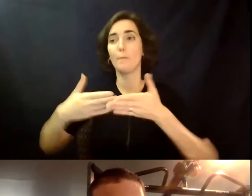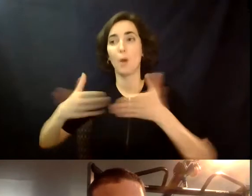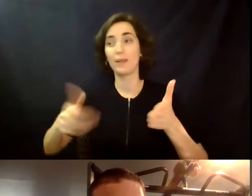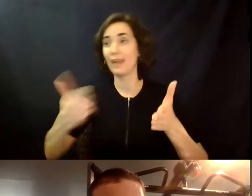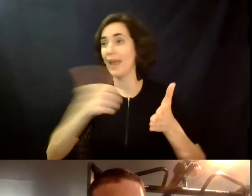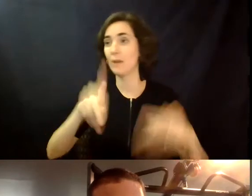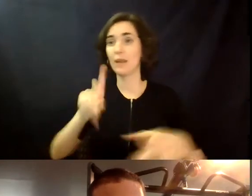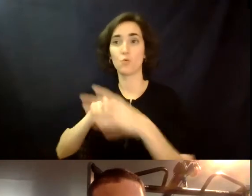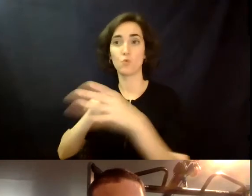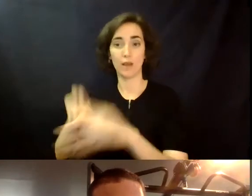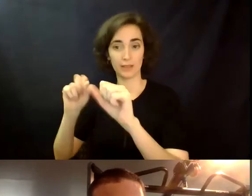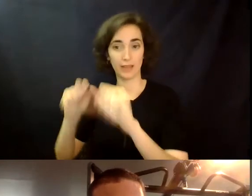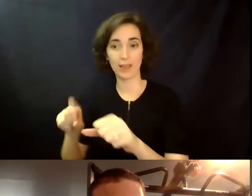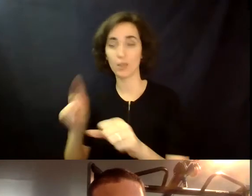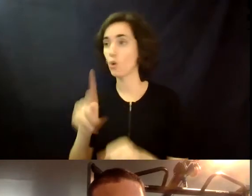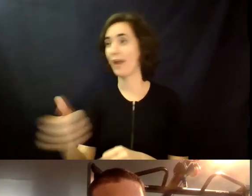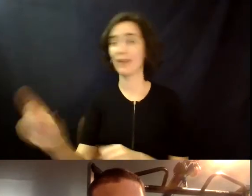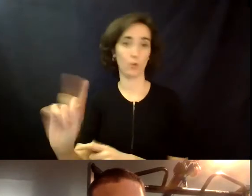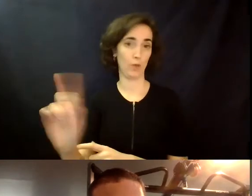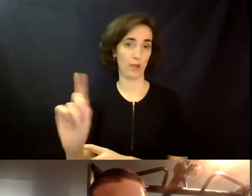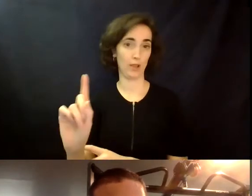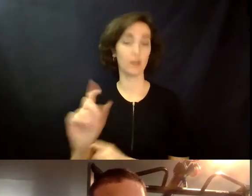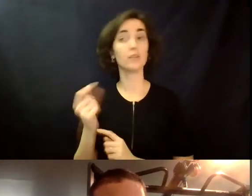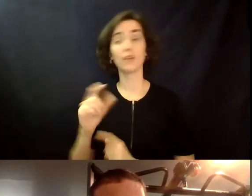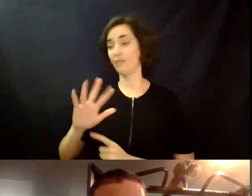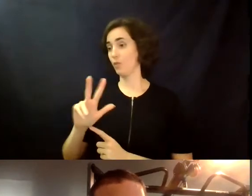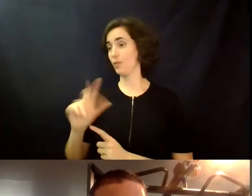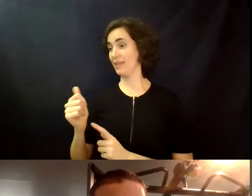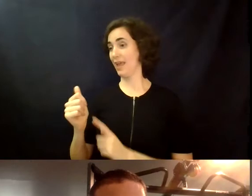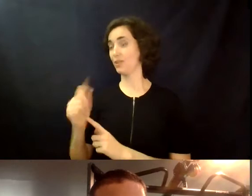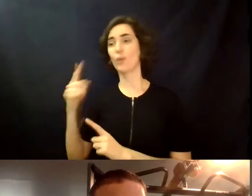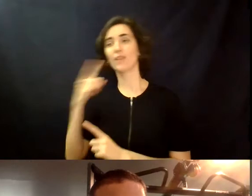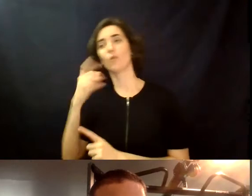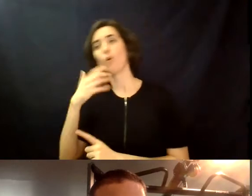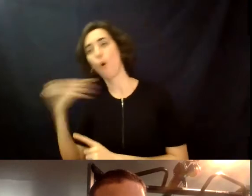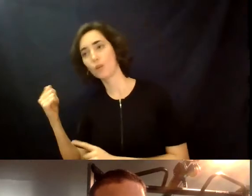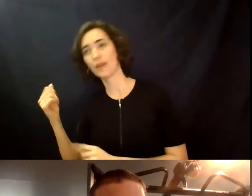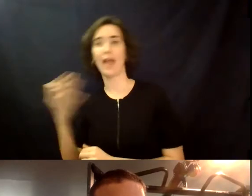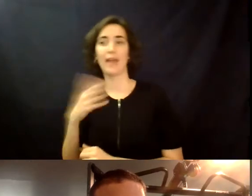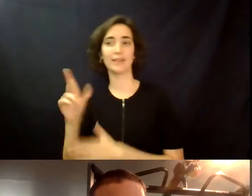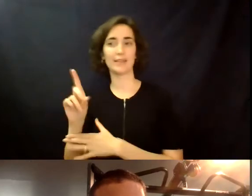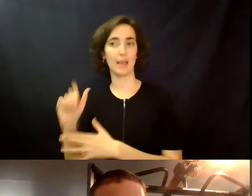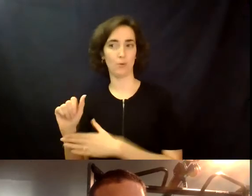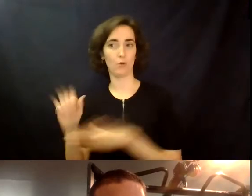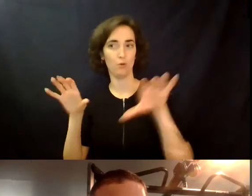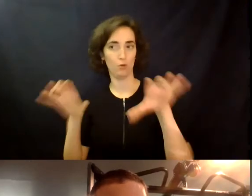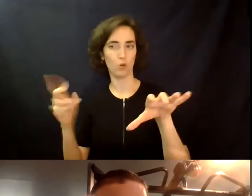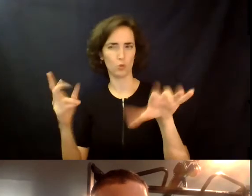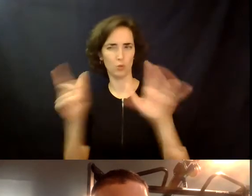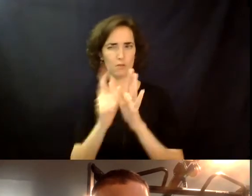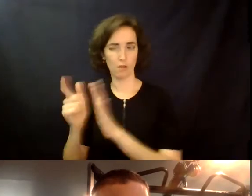ride the vehicles to go anywhere. 5310 is just for elderly and disabled clients. Those